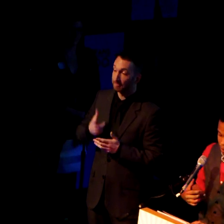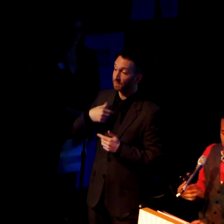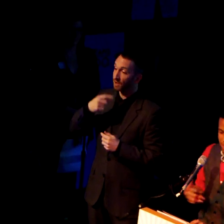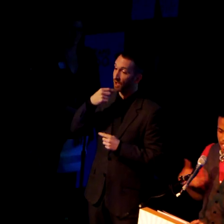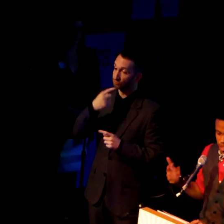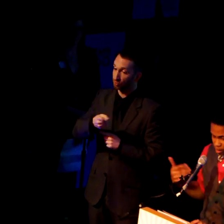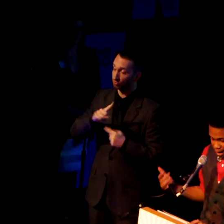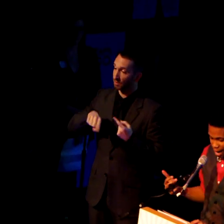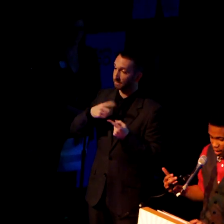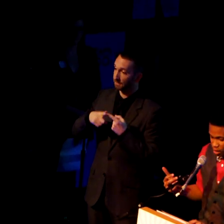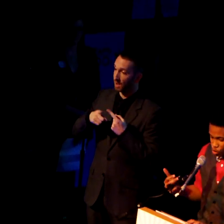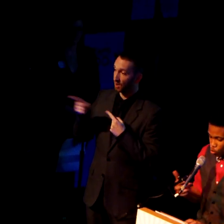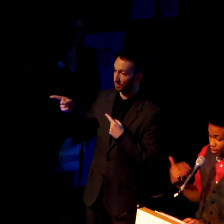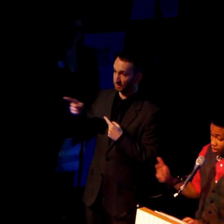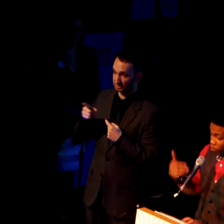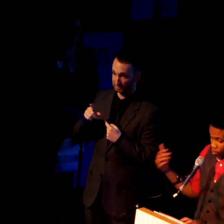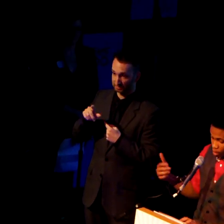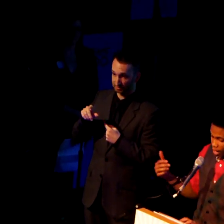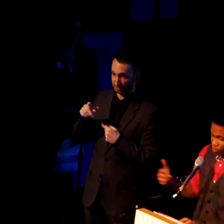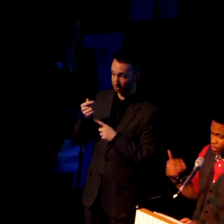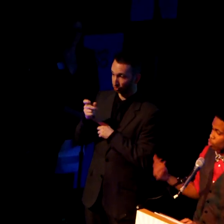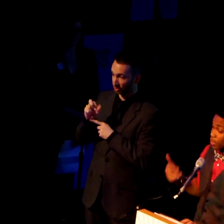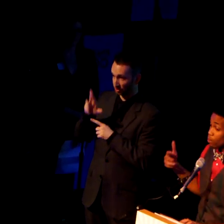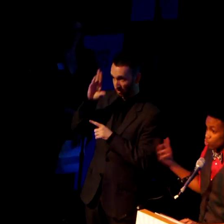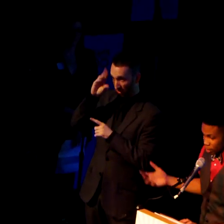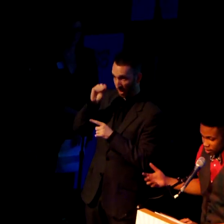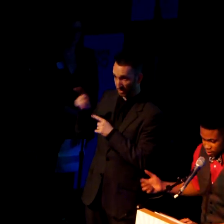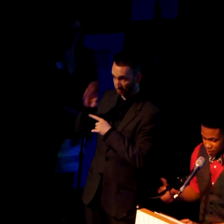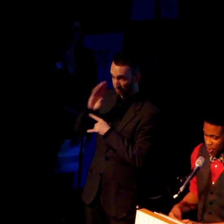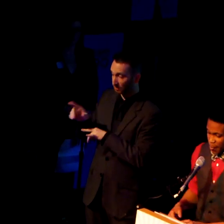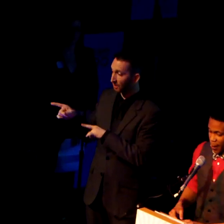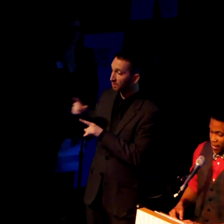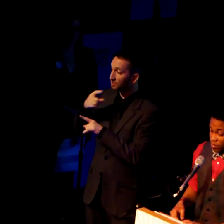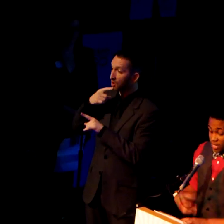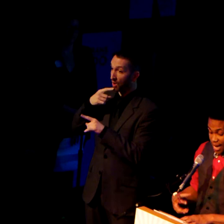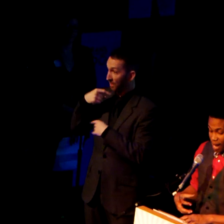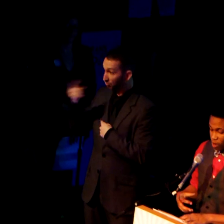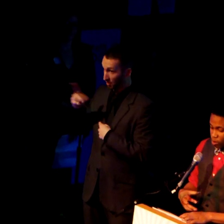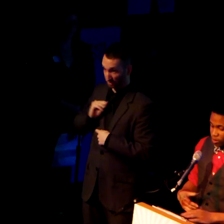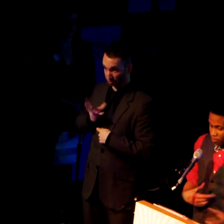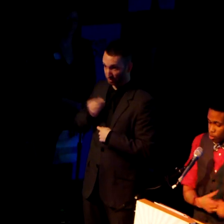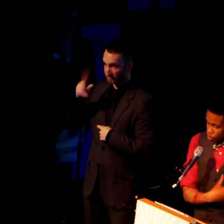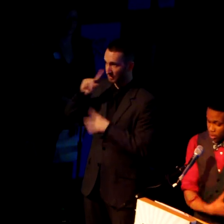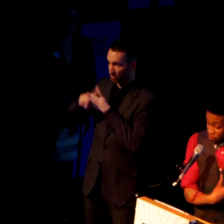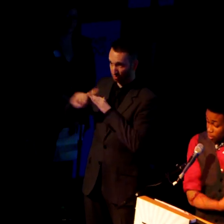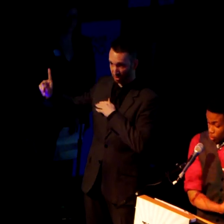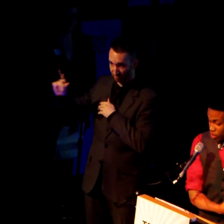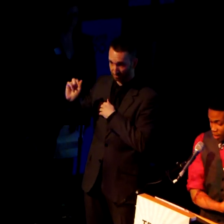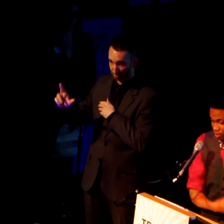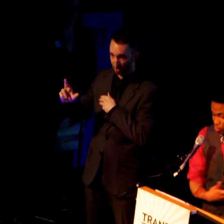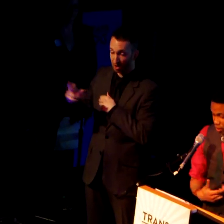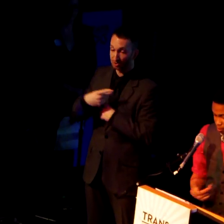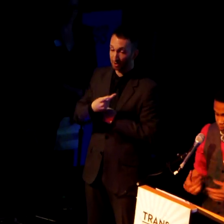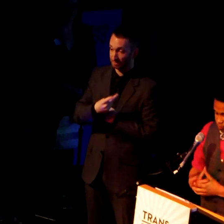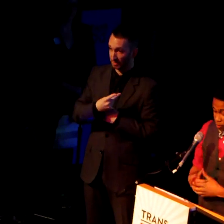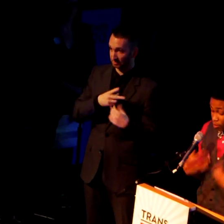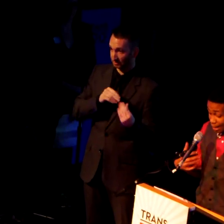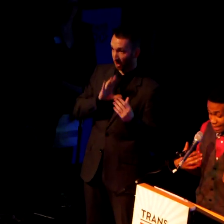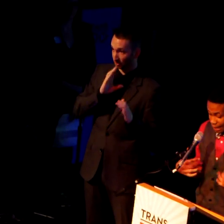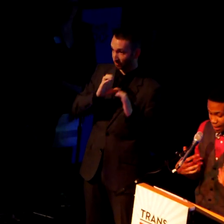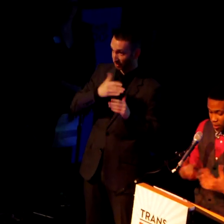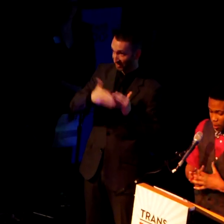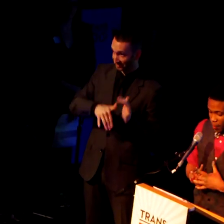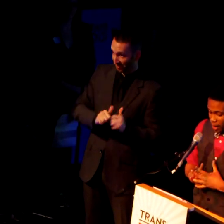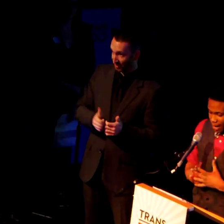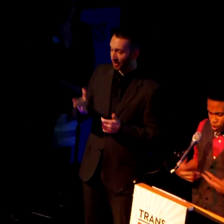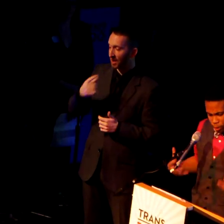told her about a cisgender guy who ran out of a bar after I told him that I was trans. This is how me and Tony's conversation ended. So